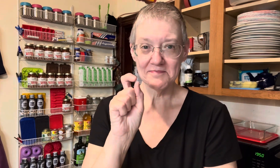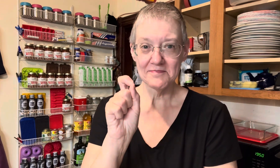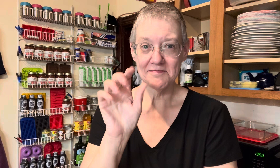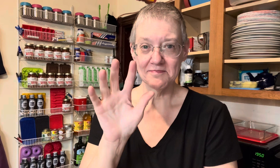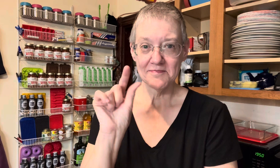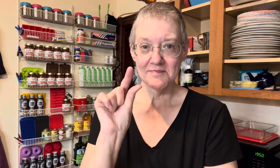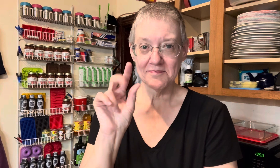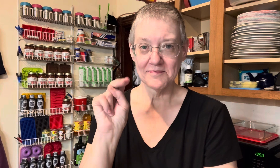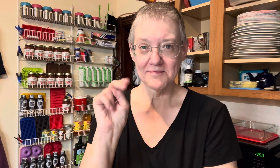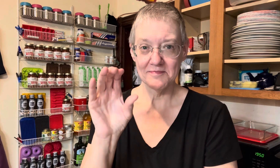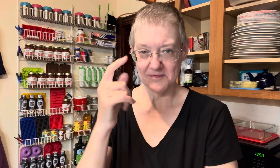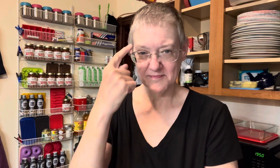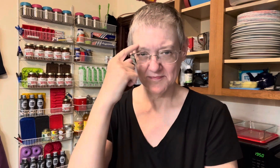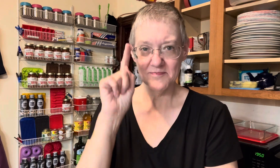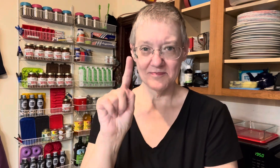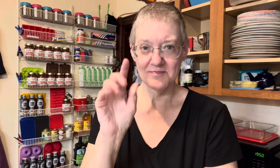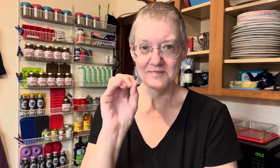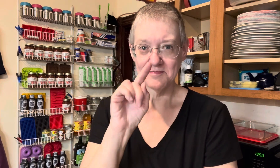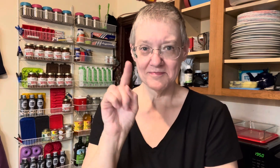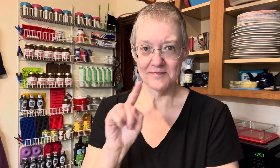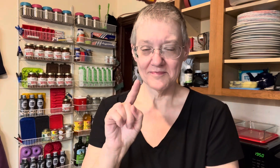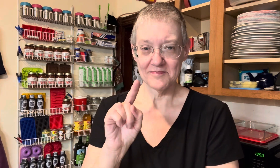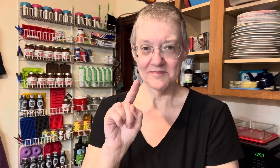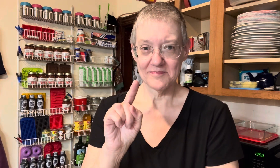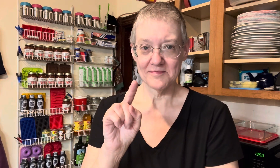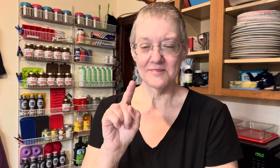strawberries, 1.5 grams of net carbs.